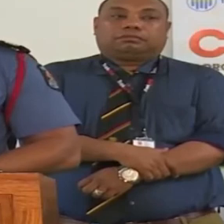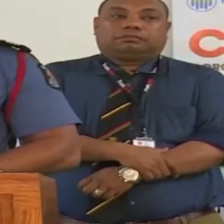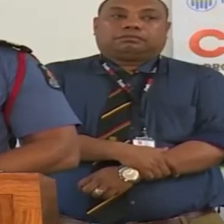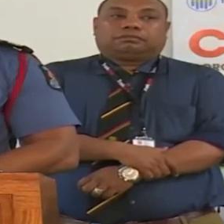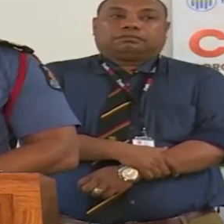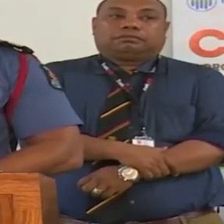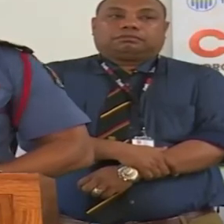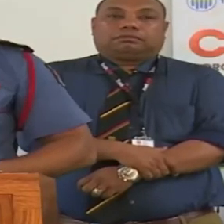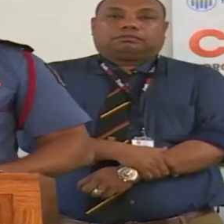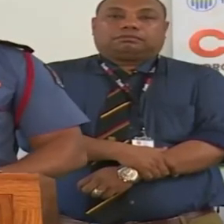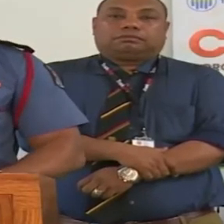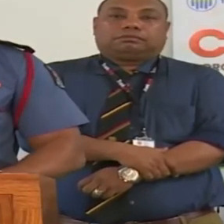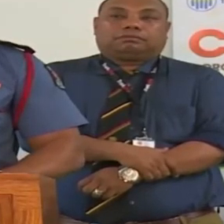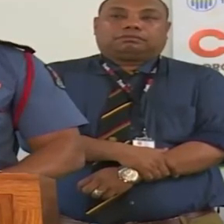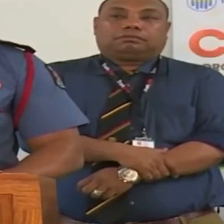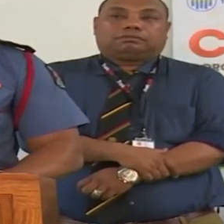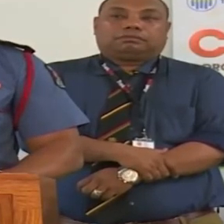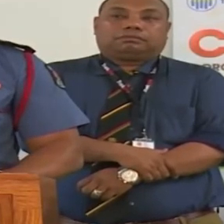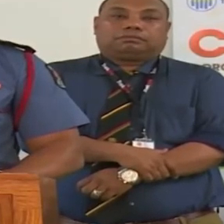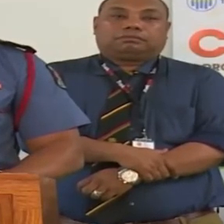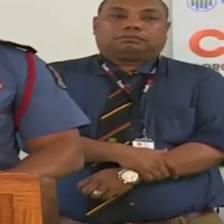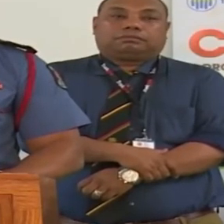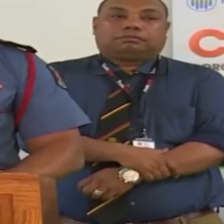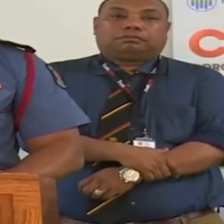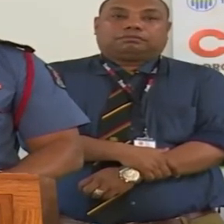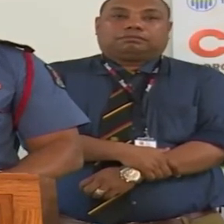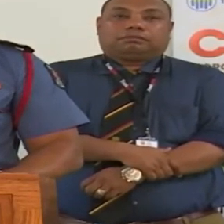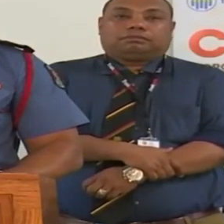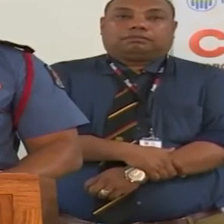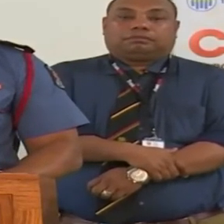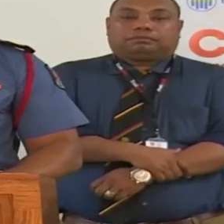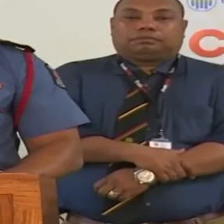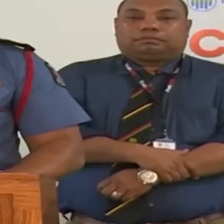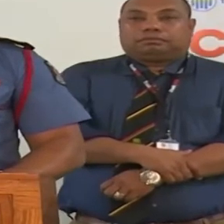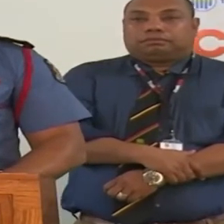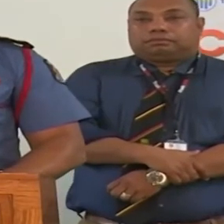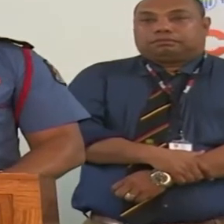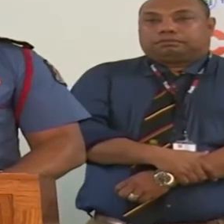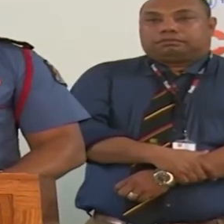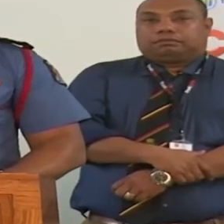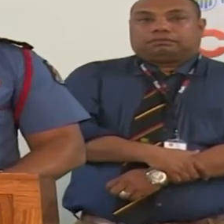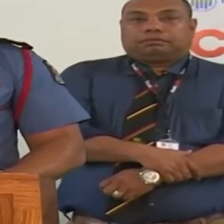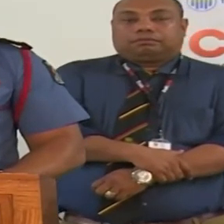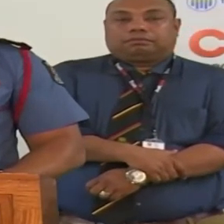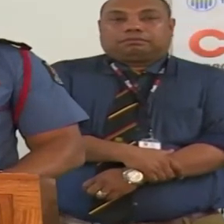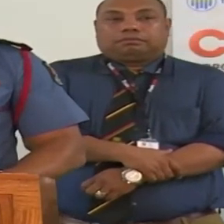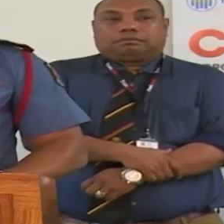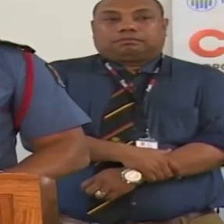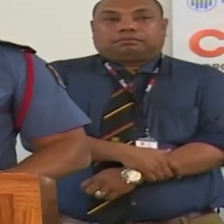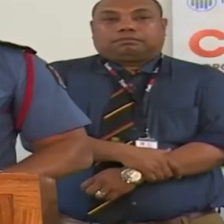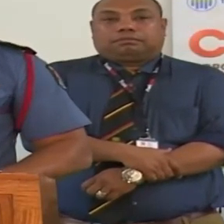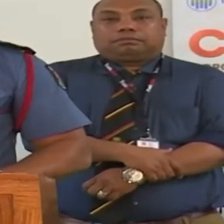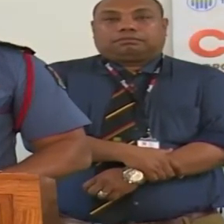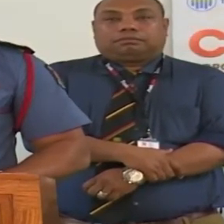time. This law has been stopped close to law. This is the first case here, which all negative. So I'm giving good play indication of some one